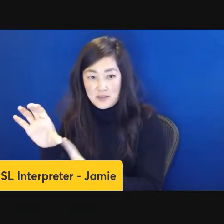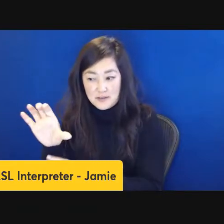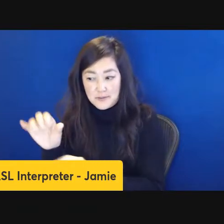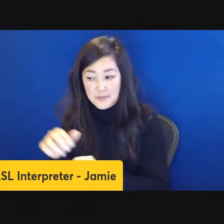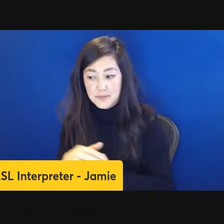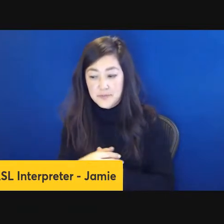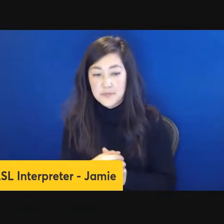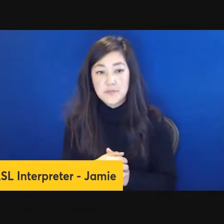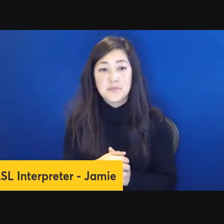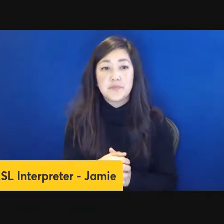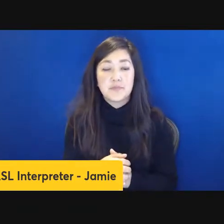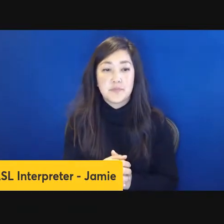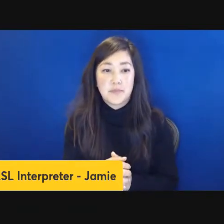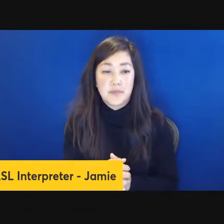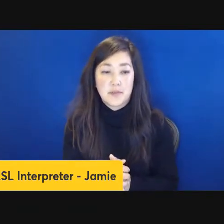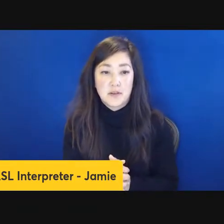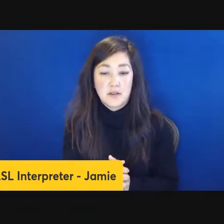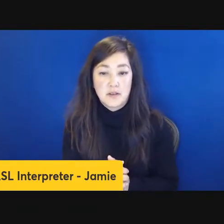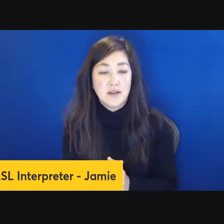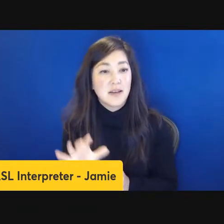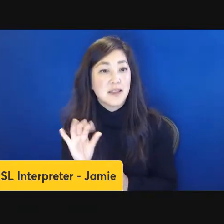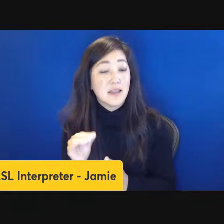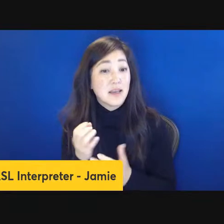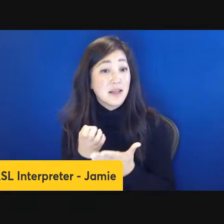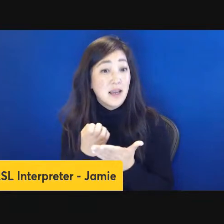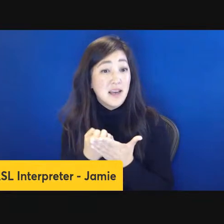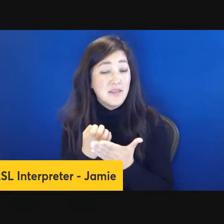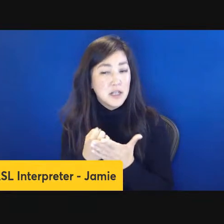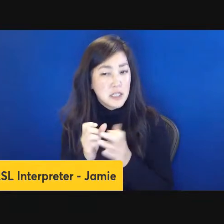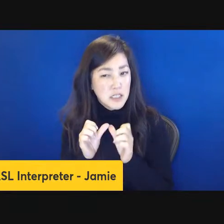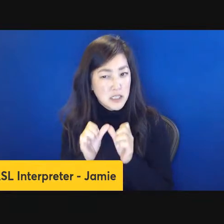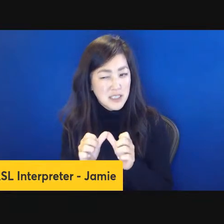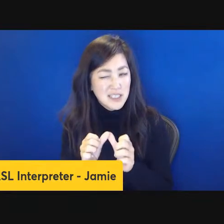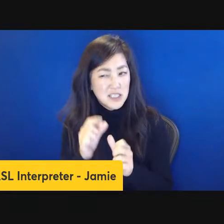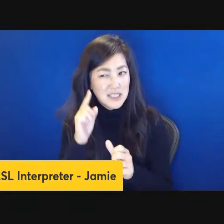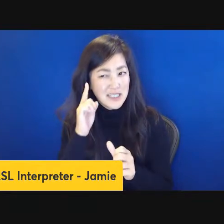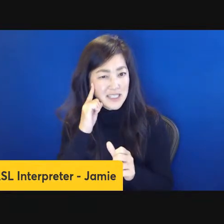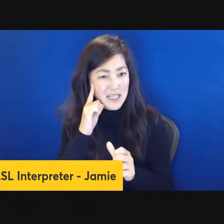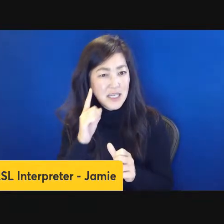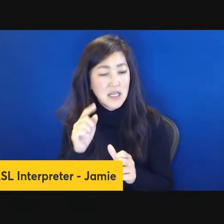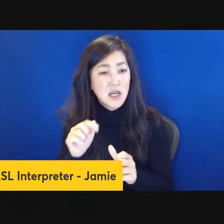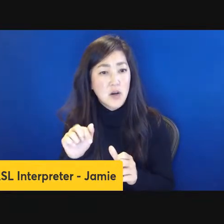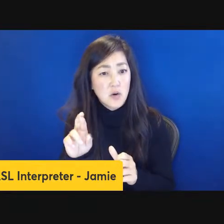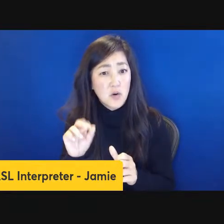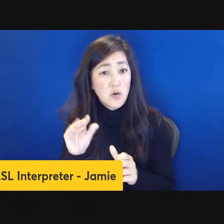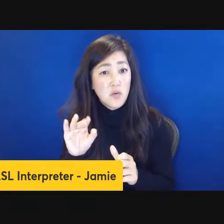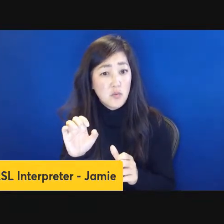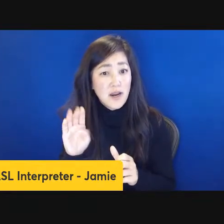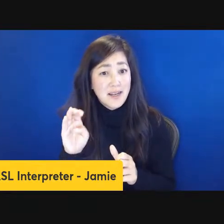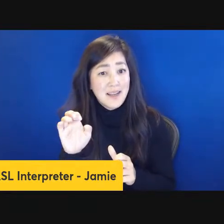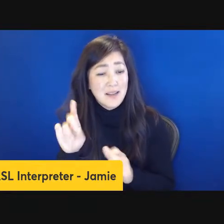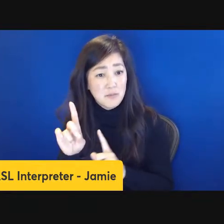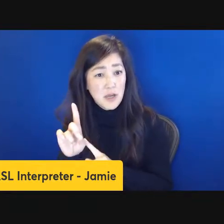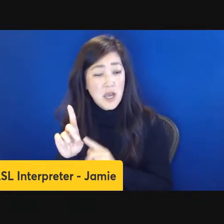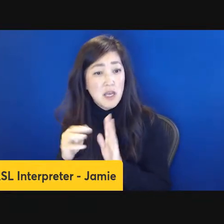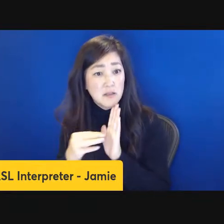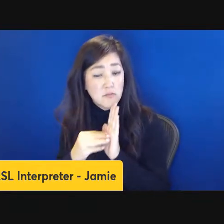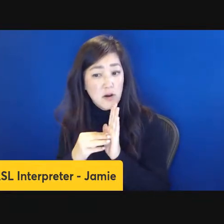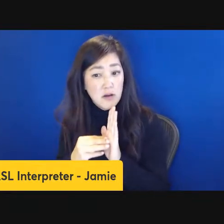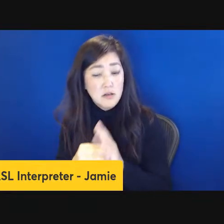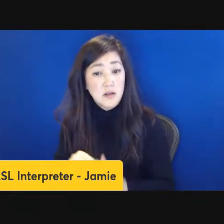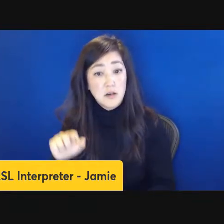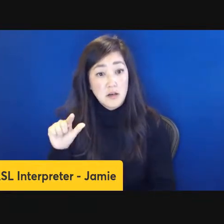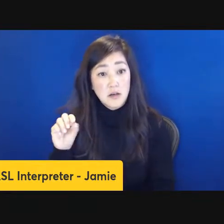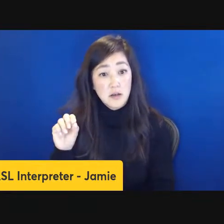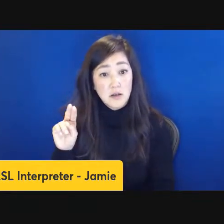as evidence for continuing to think in terms of a race-based model. So Gould was cited in